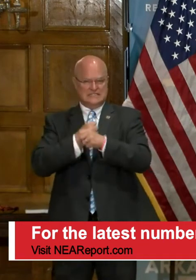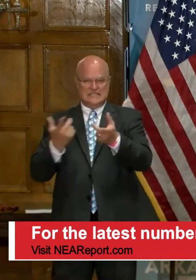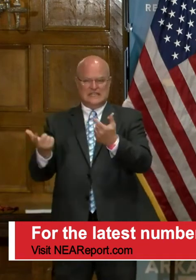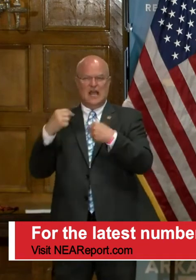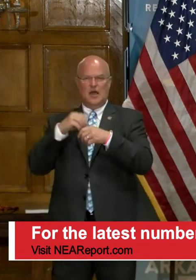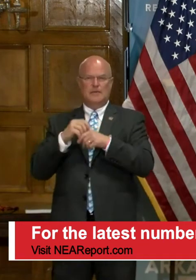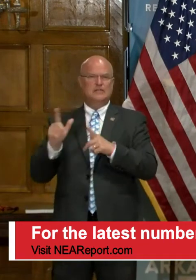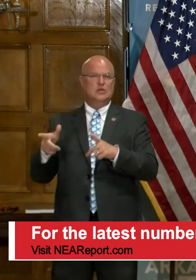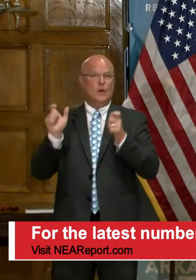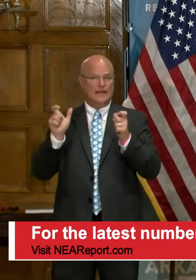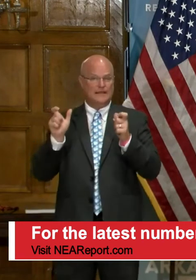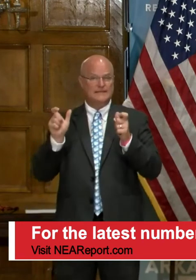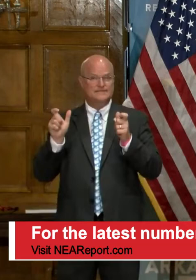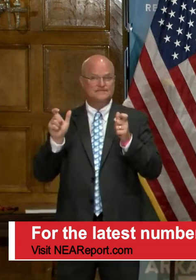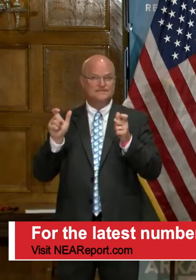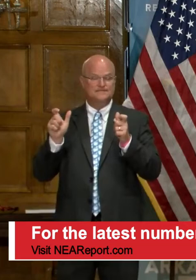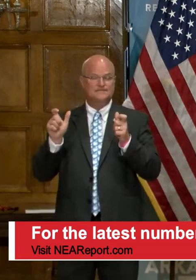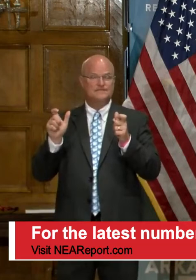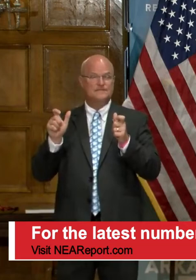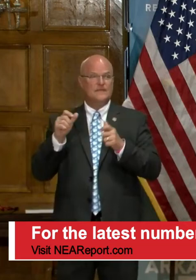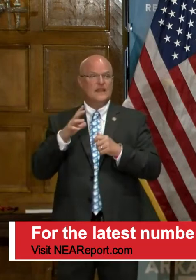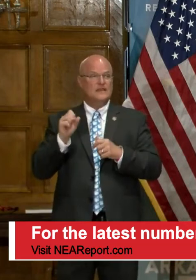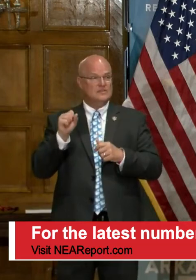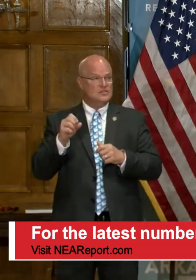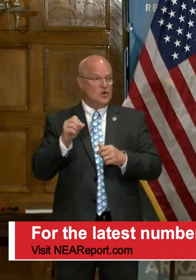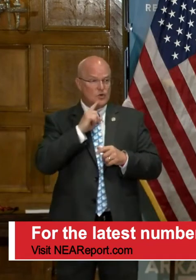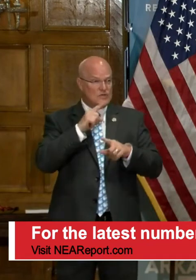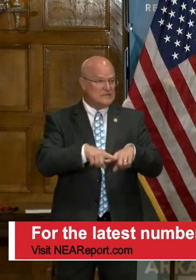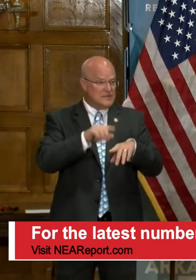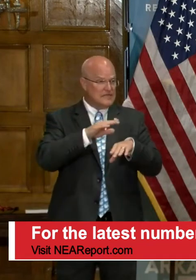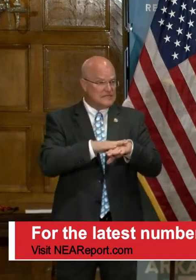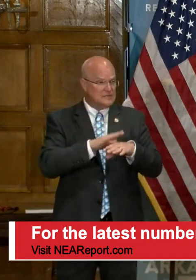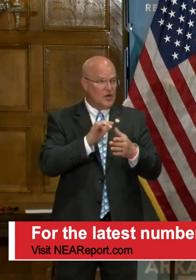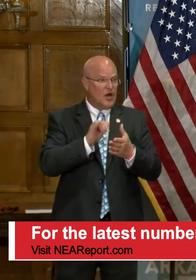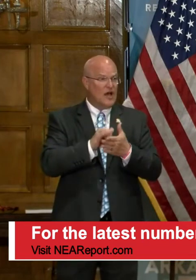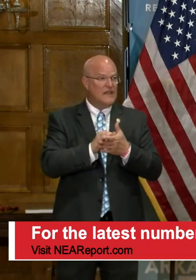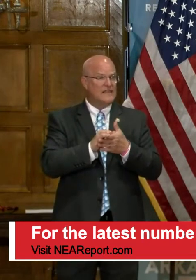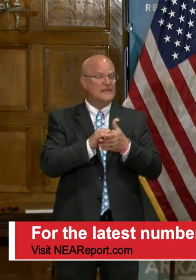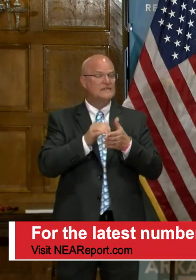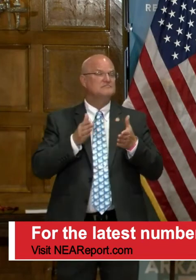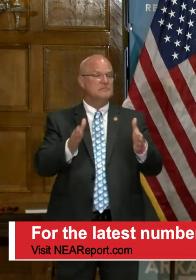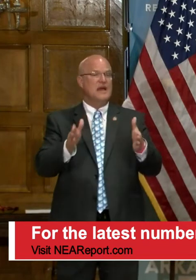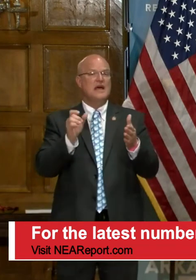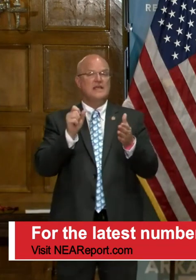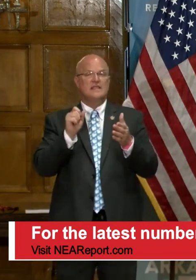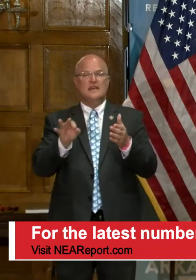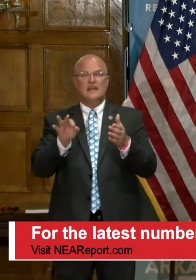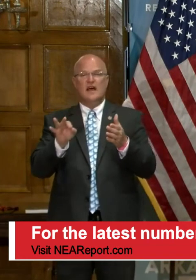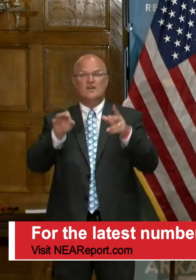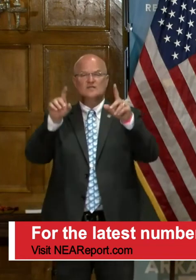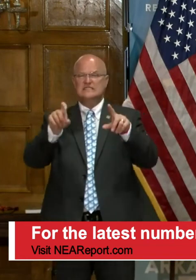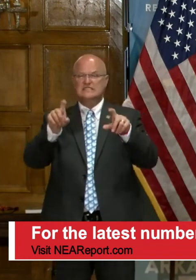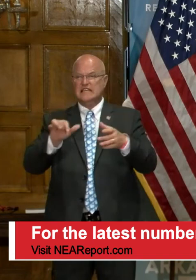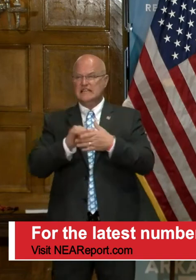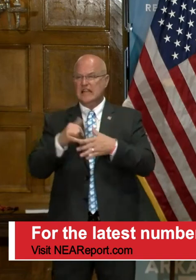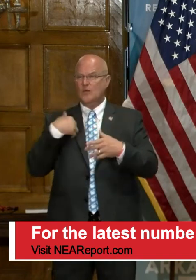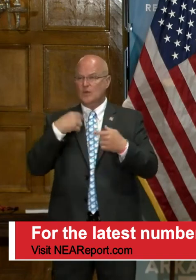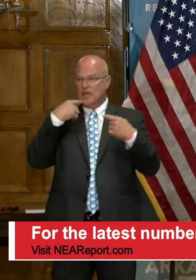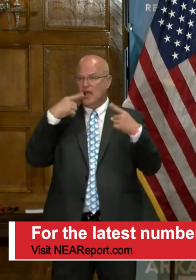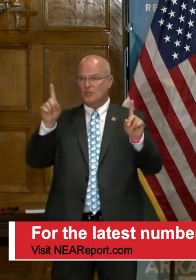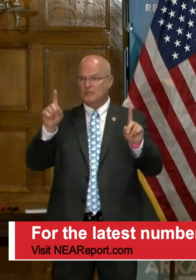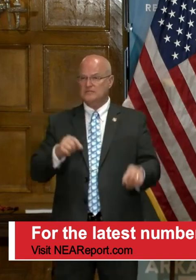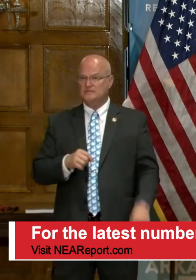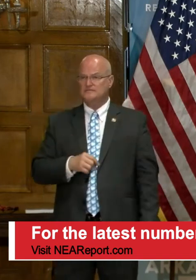in very, very quickly. And so it just depends upon the method of testing that we